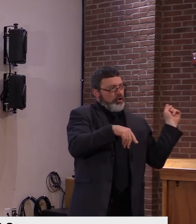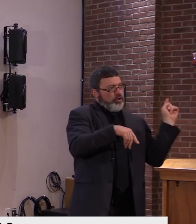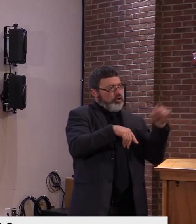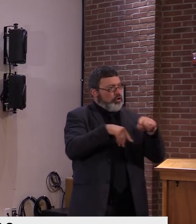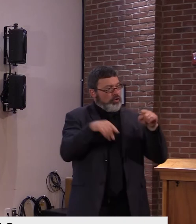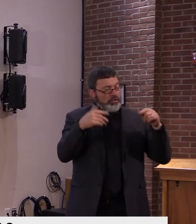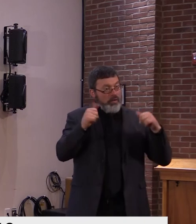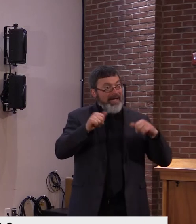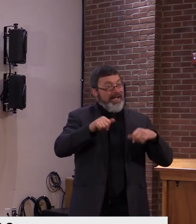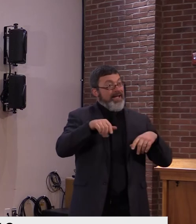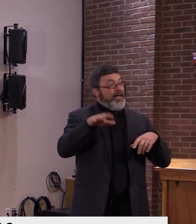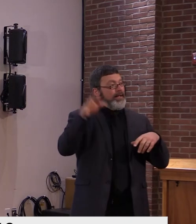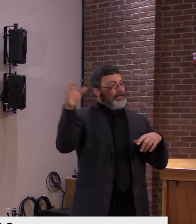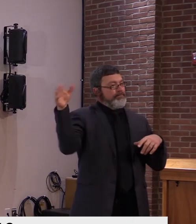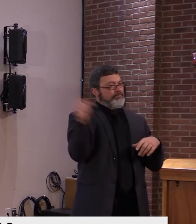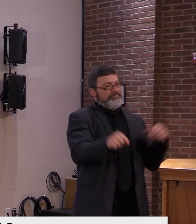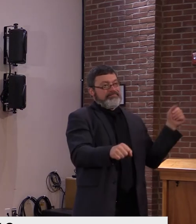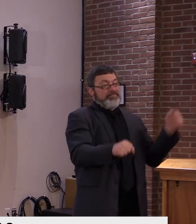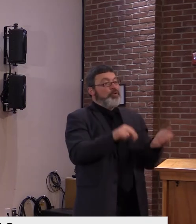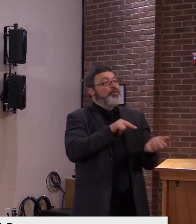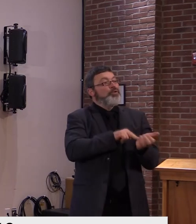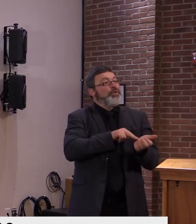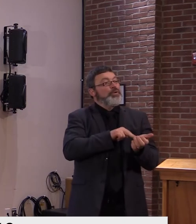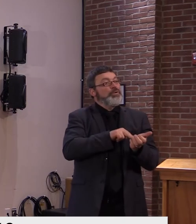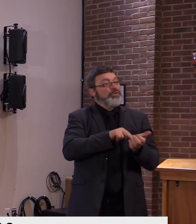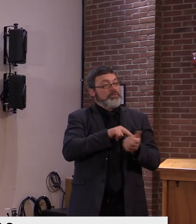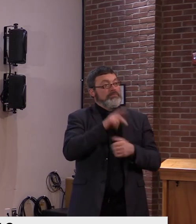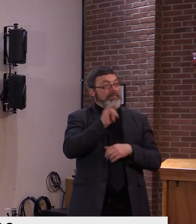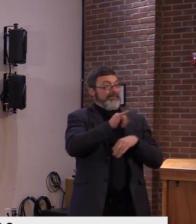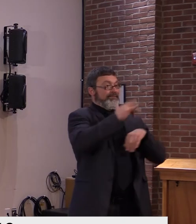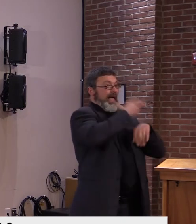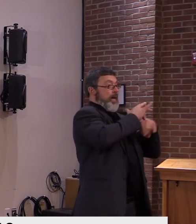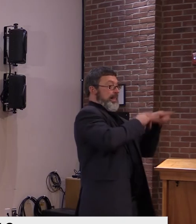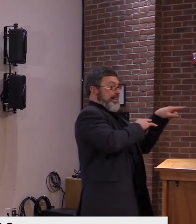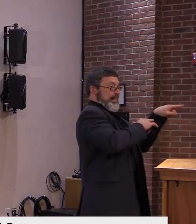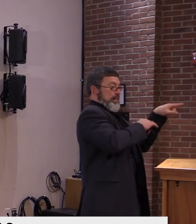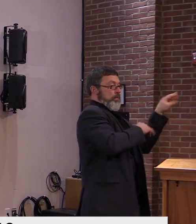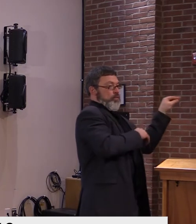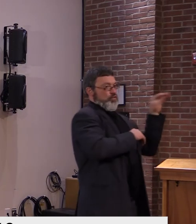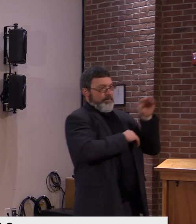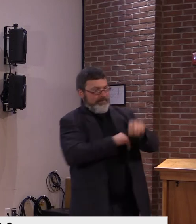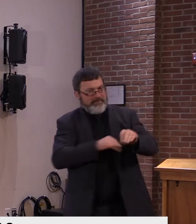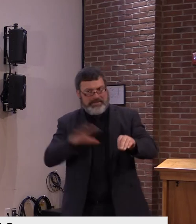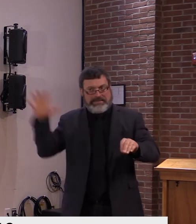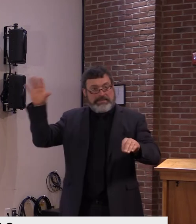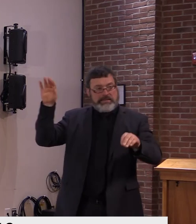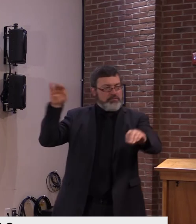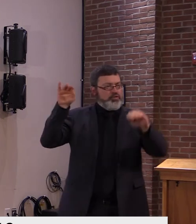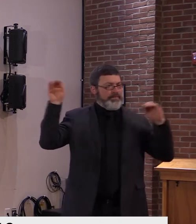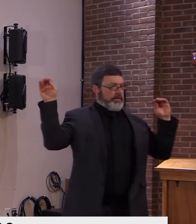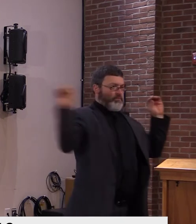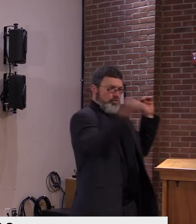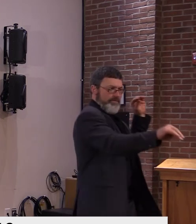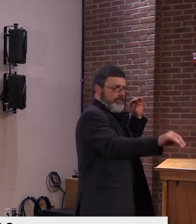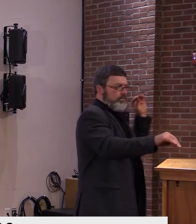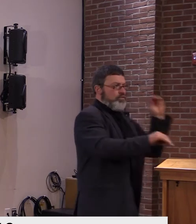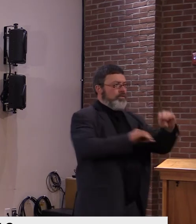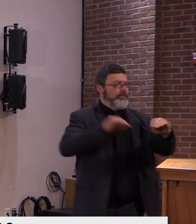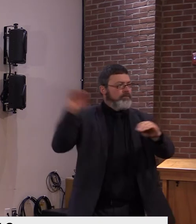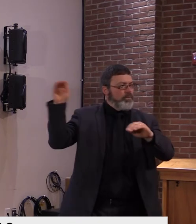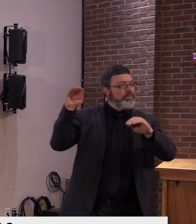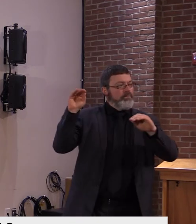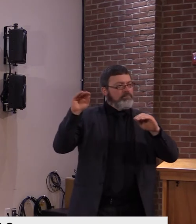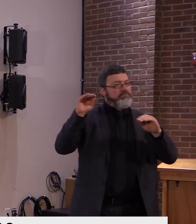know, nurses are hard to come by these days, but trying to find nurses throughout the